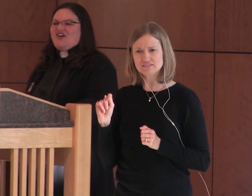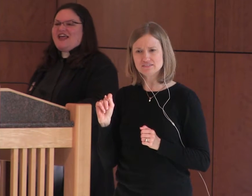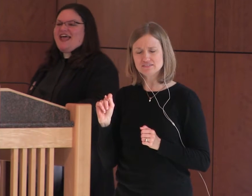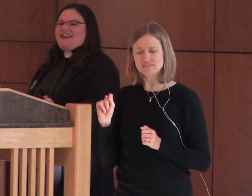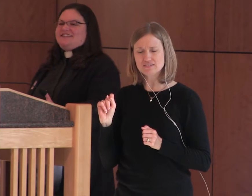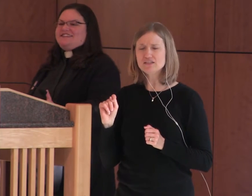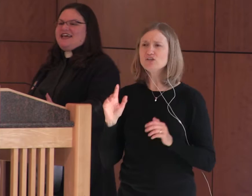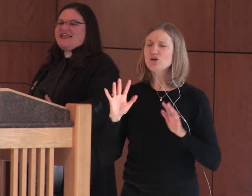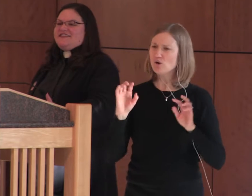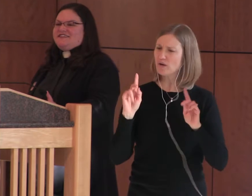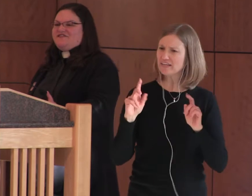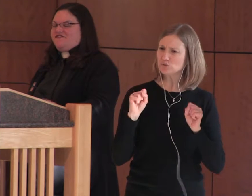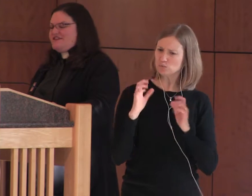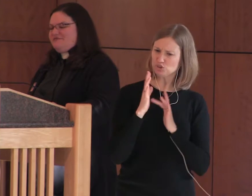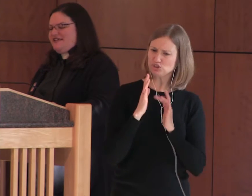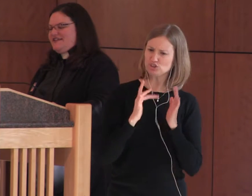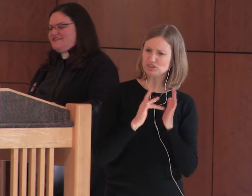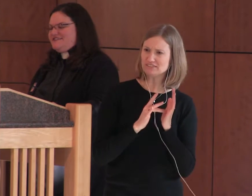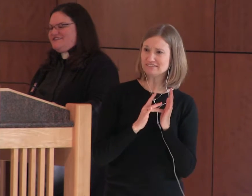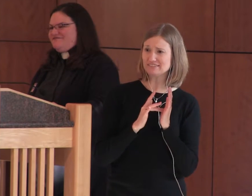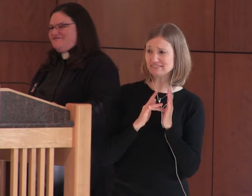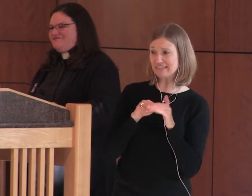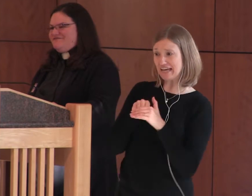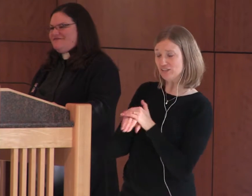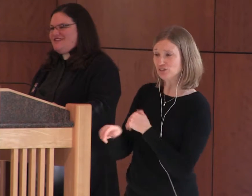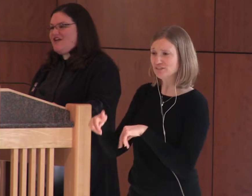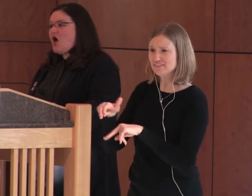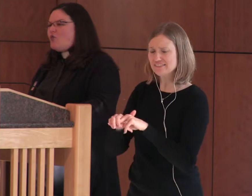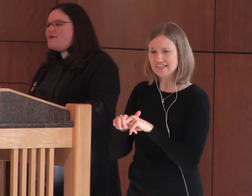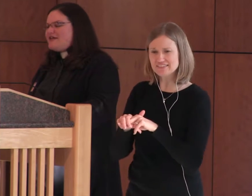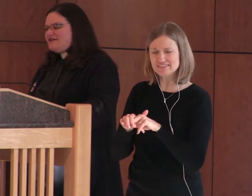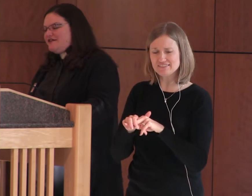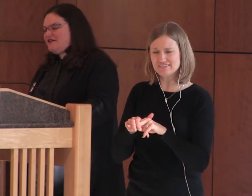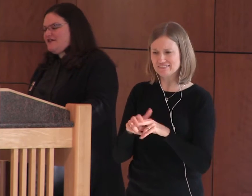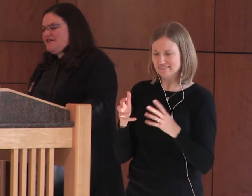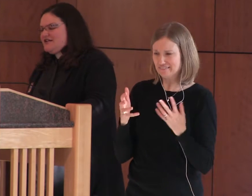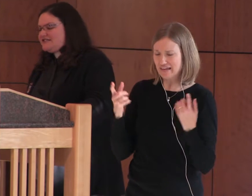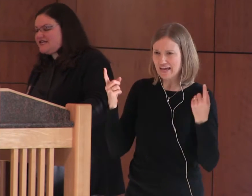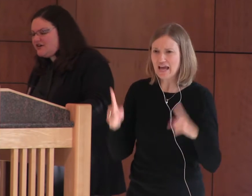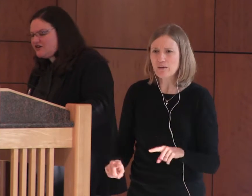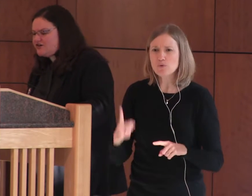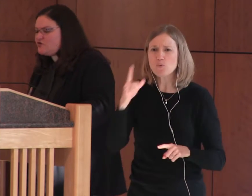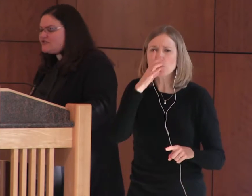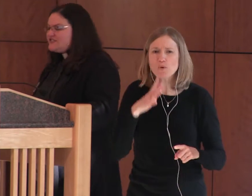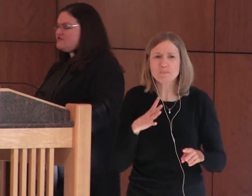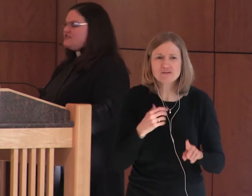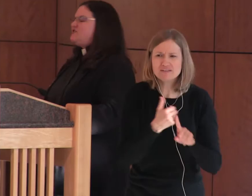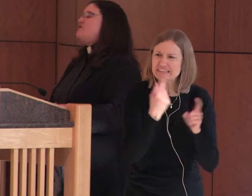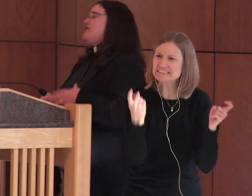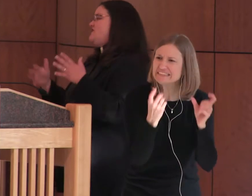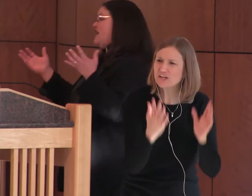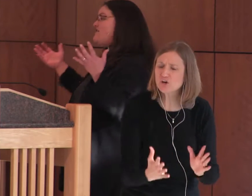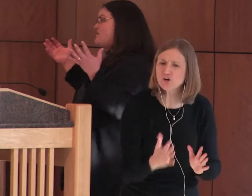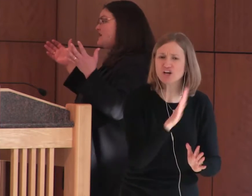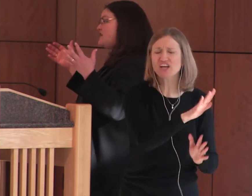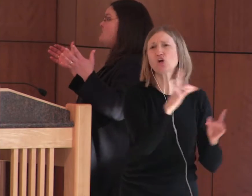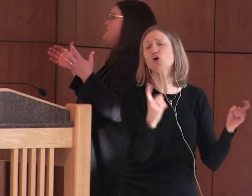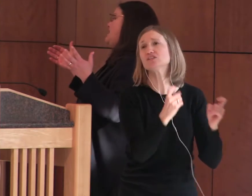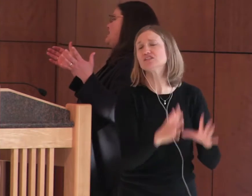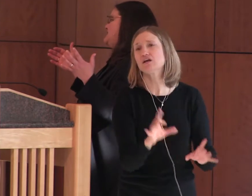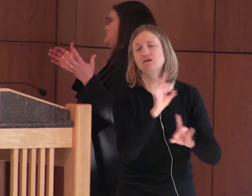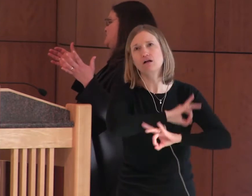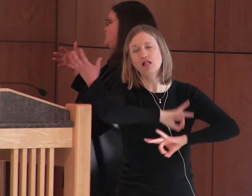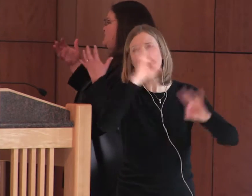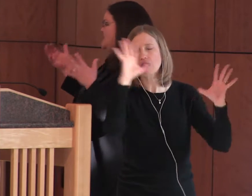sits down, and it's then that the fun begins. A woman, a sinner whose sin was so great that everybody